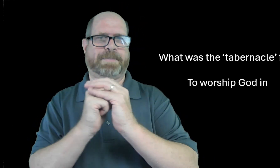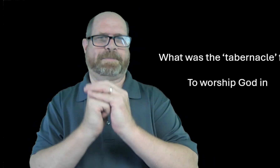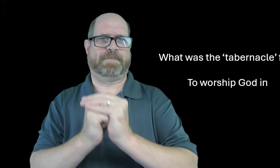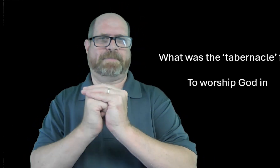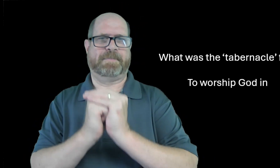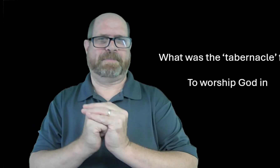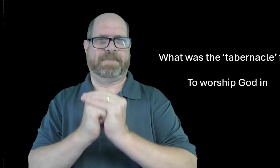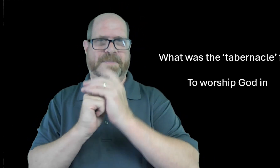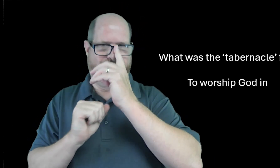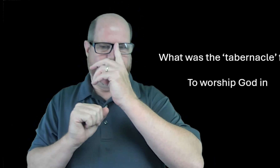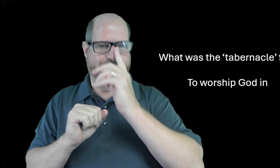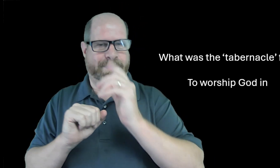It was to worship God in.